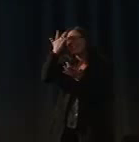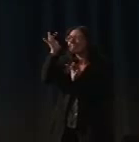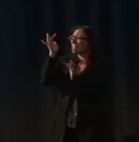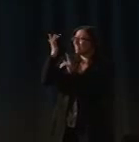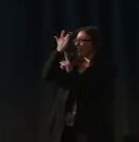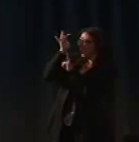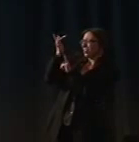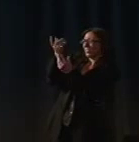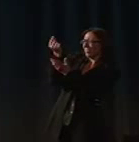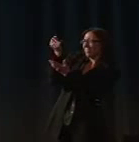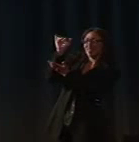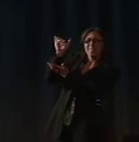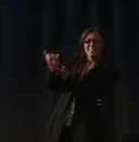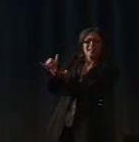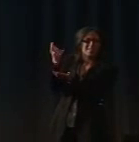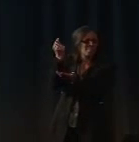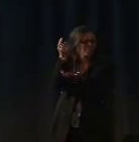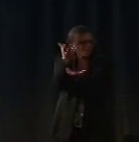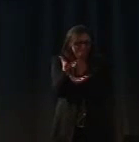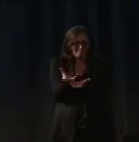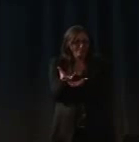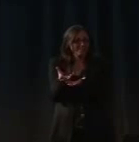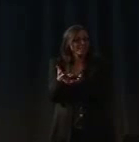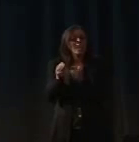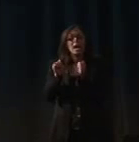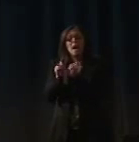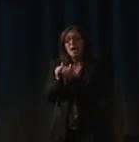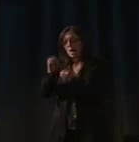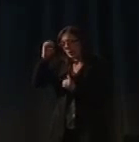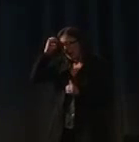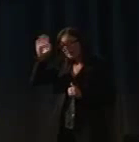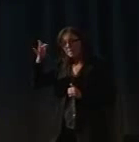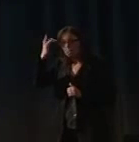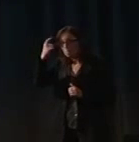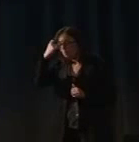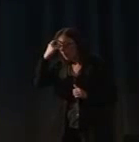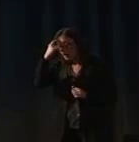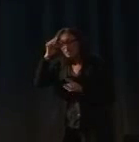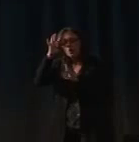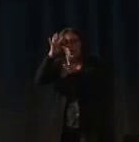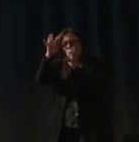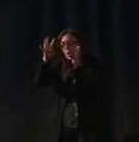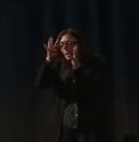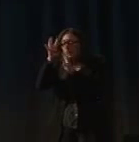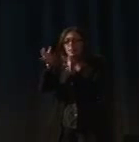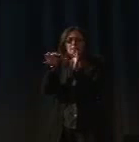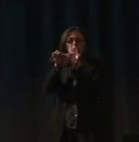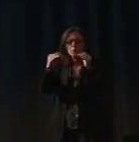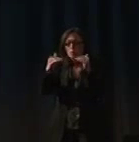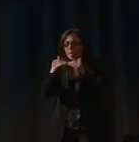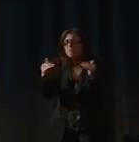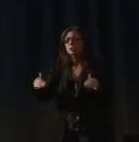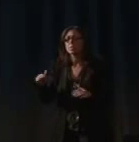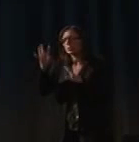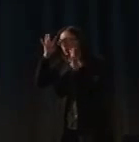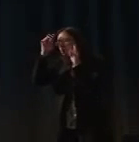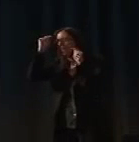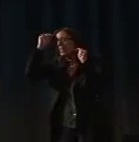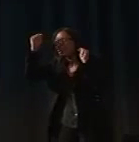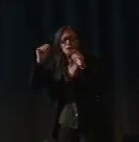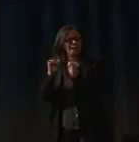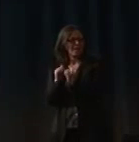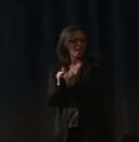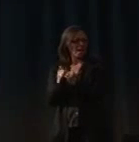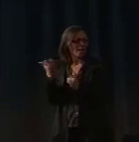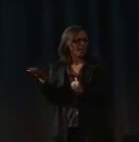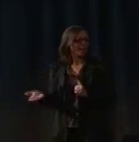How was the brain of Einstein creating Einstein's equations and theories? Could we replicate Einstein in a